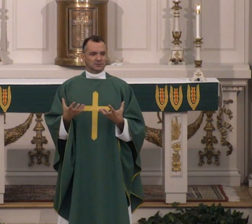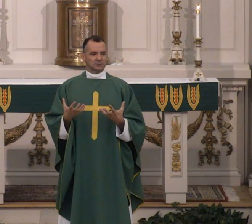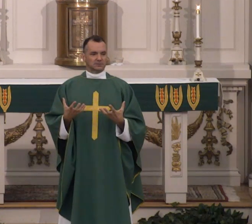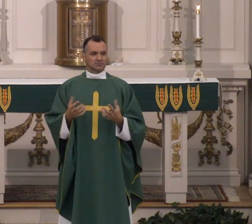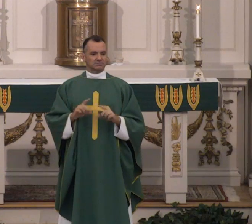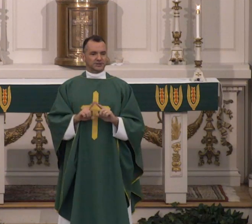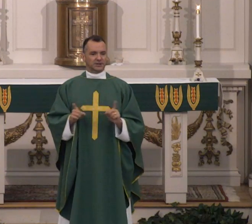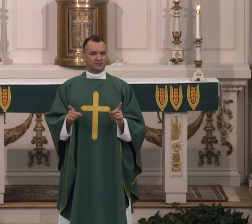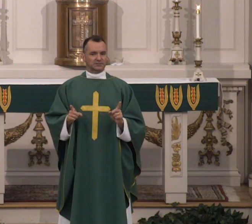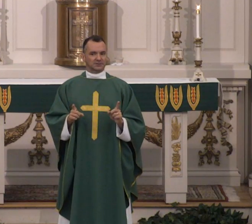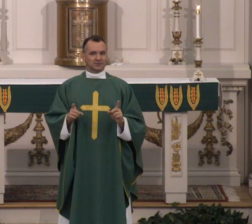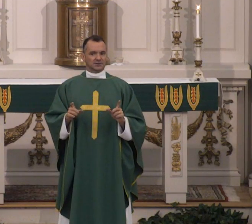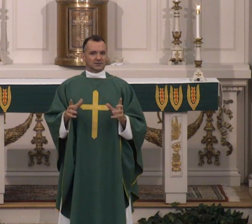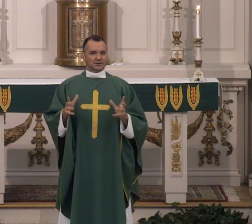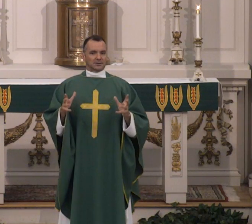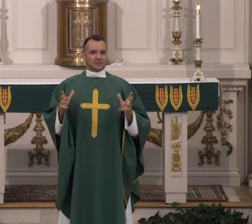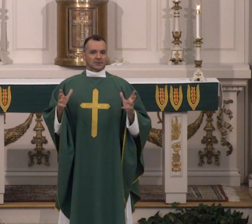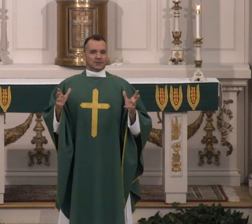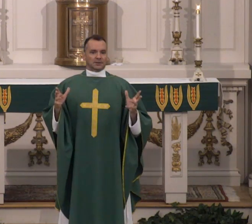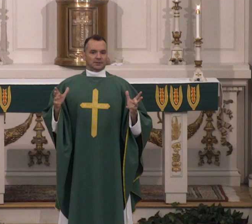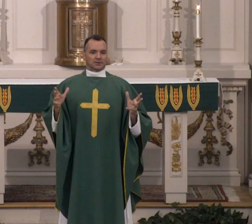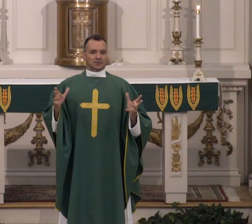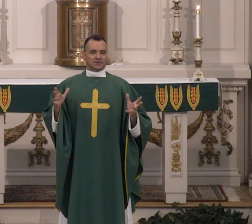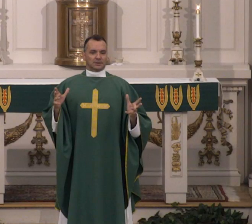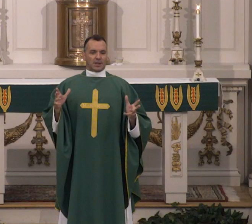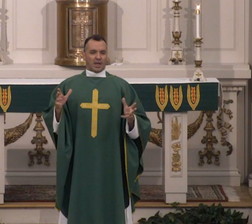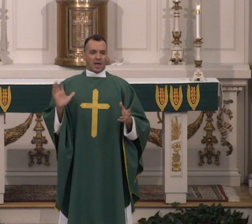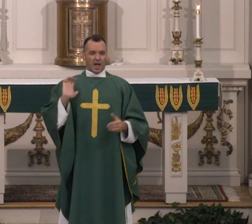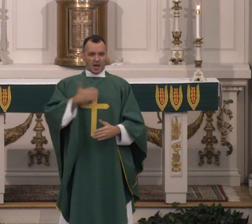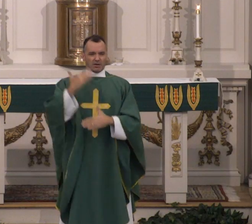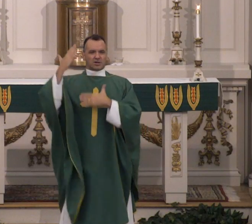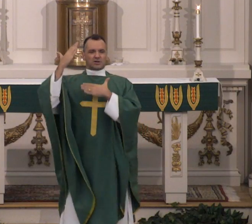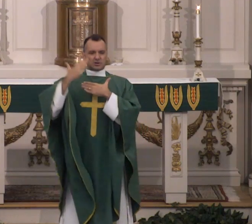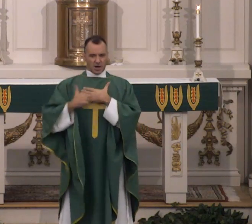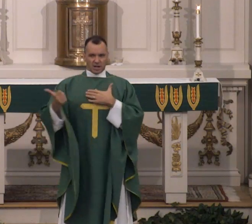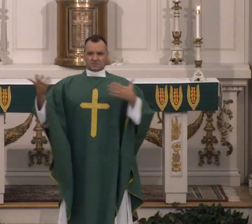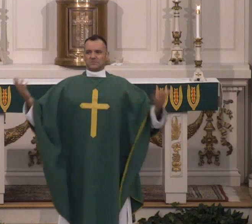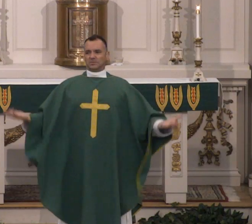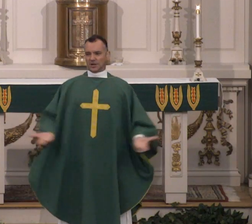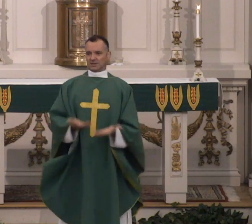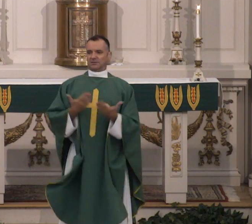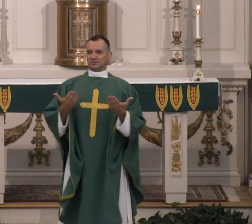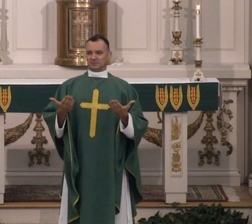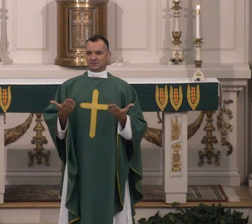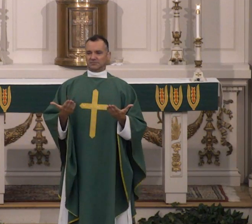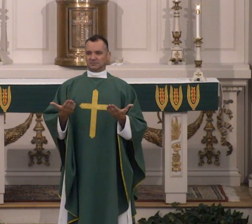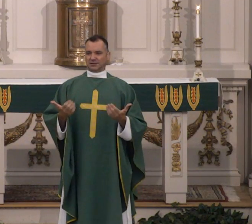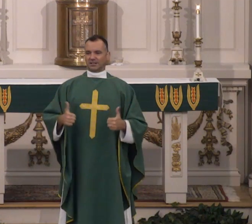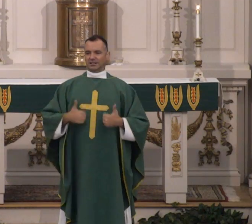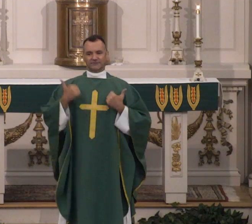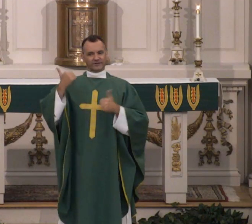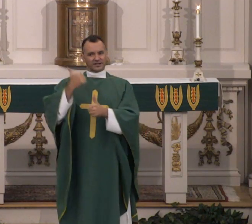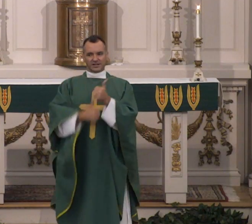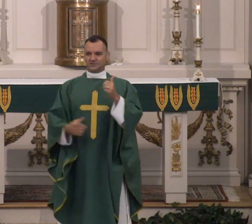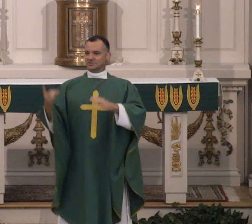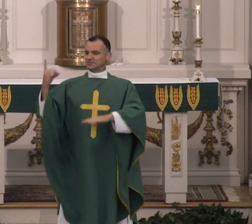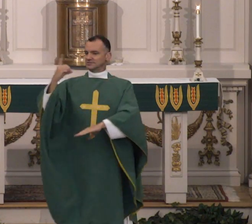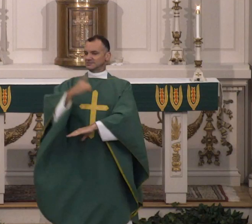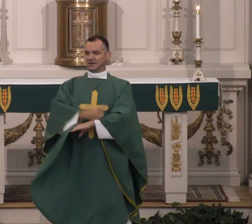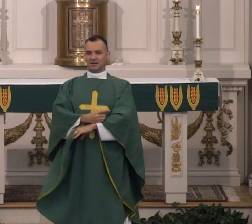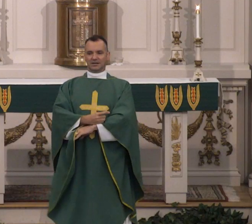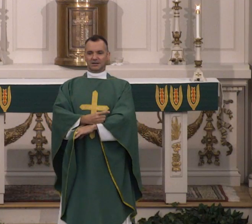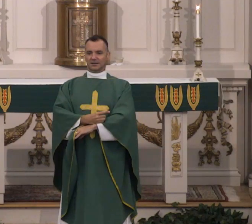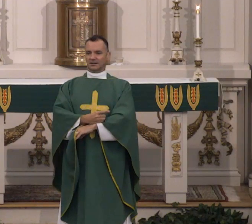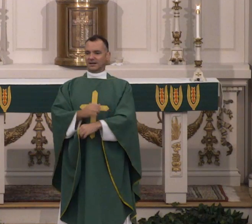bitterness, resentment, those things will not help us on our journey home to the Father. We are called to